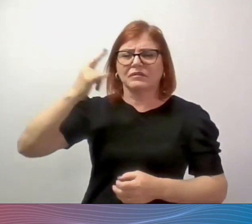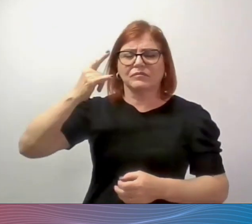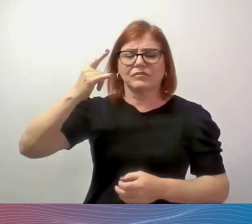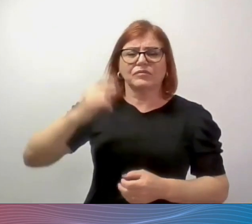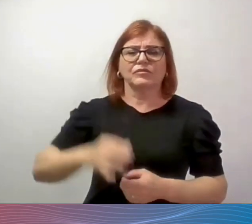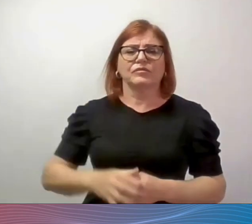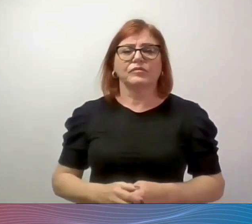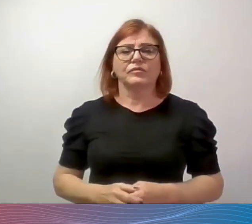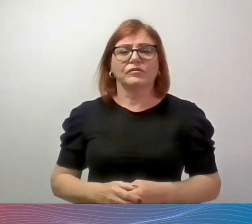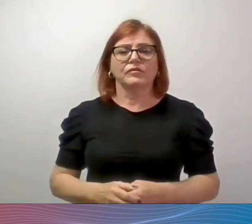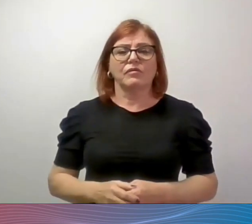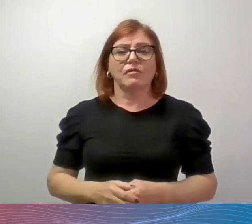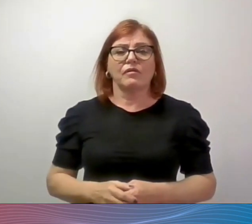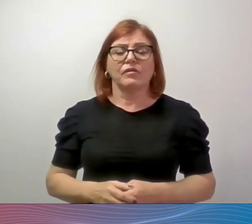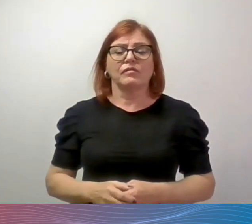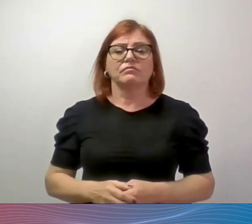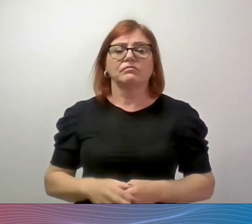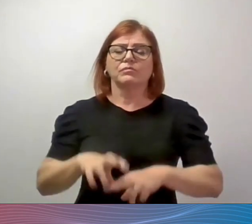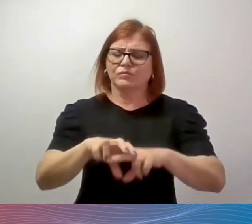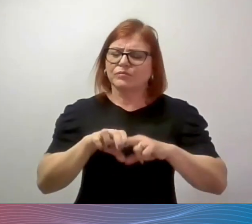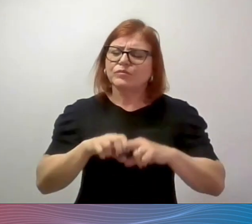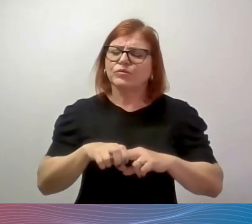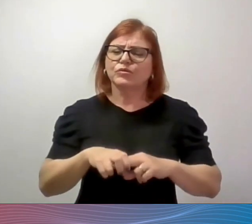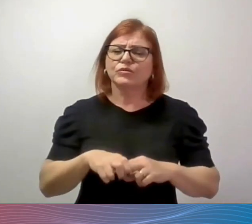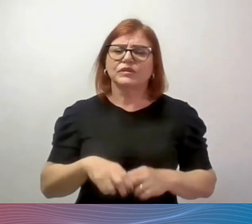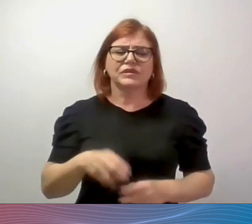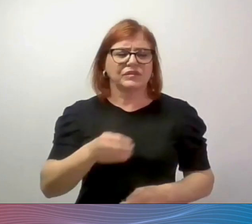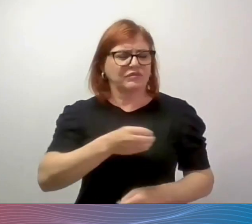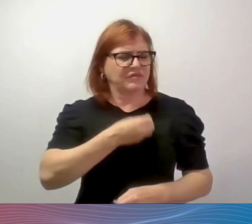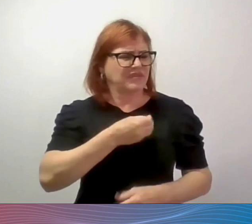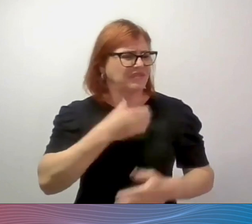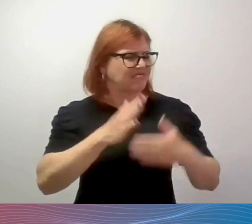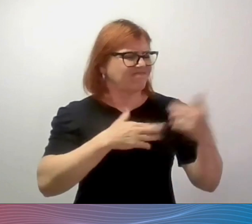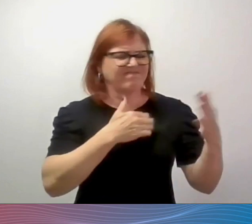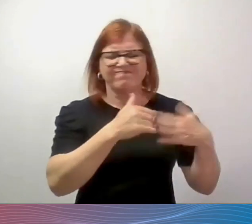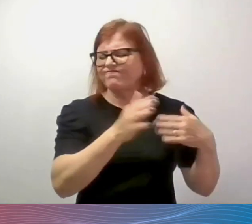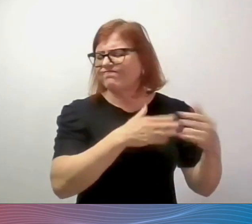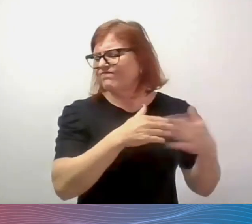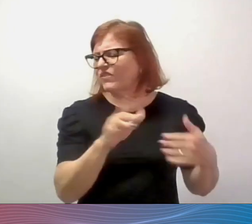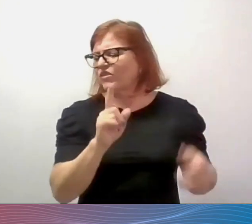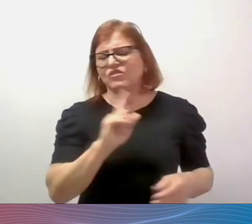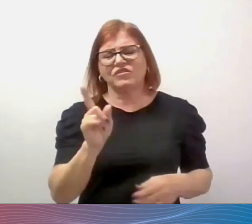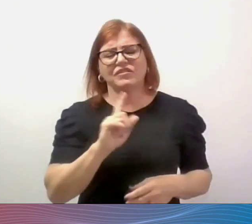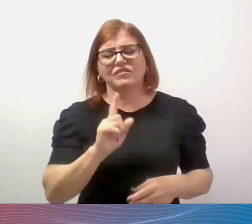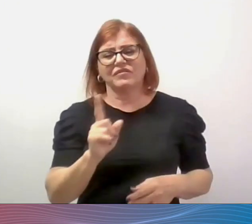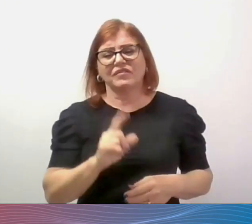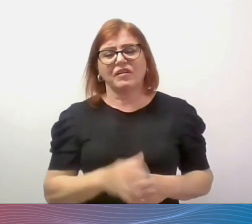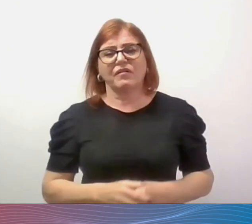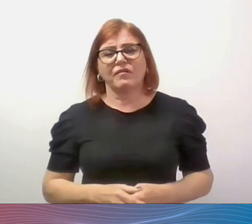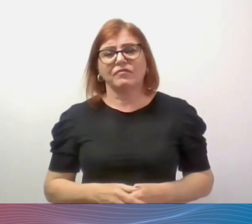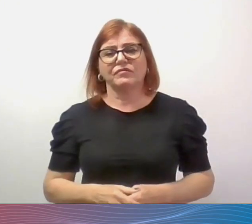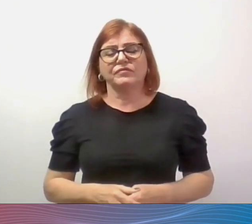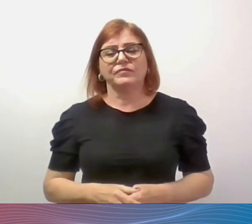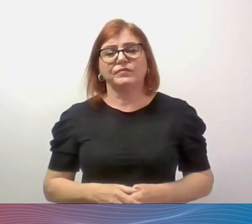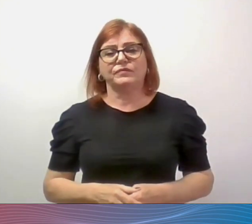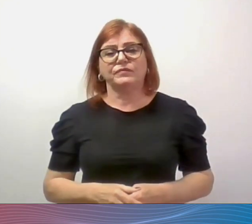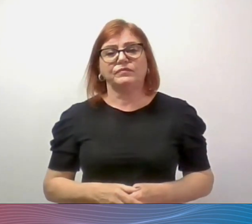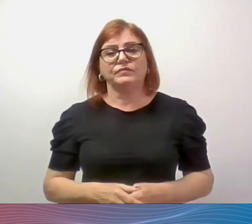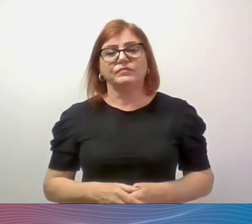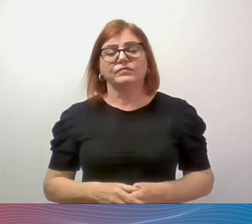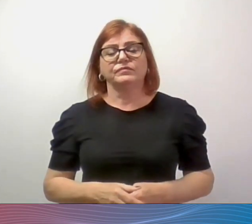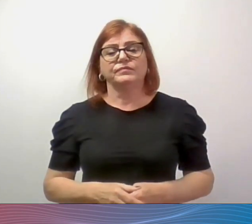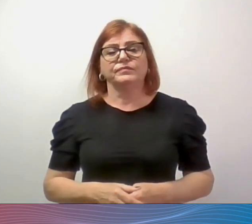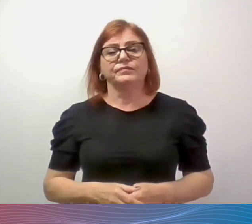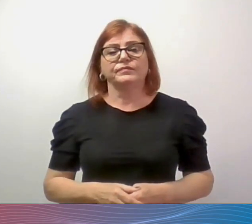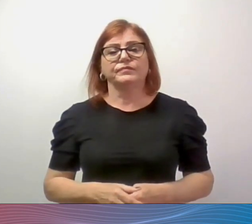a vida da igreja levianamente. That's why, brothers and sisters, let's not live the church life in a loose way.